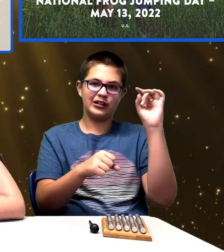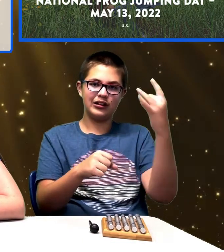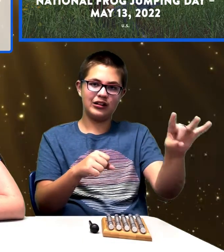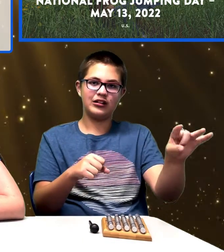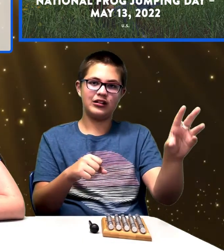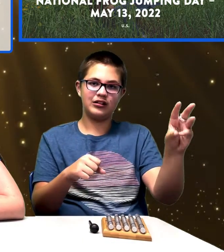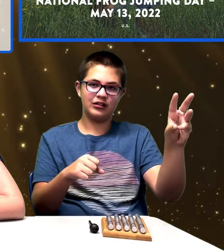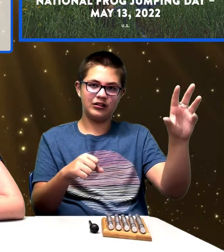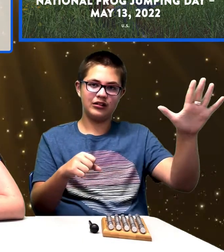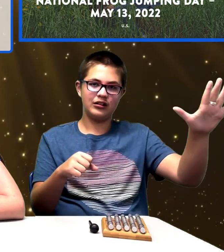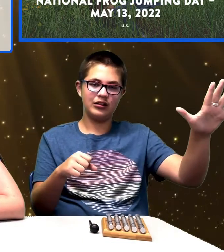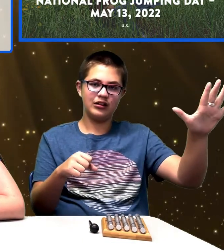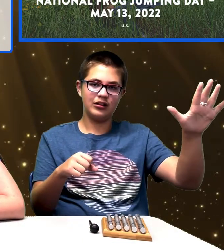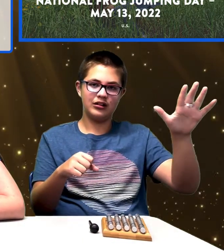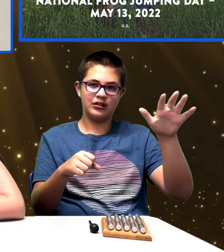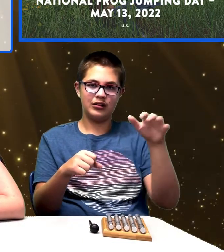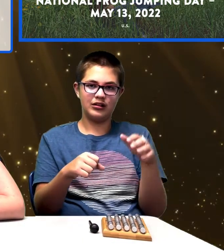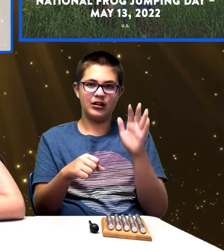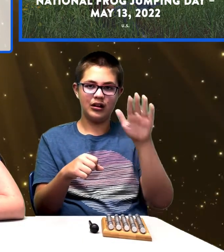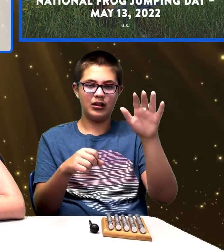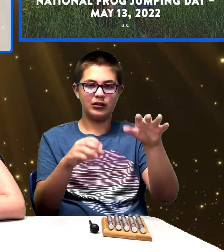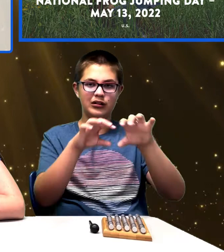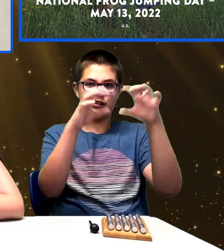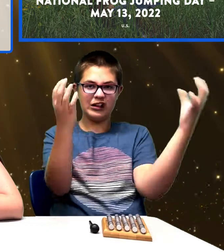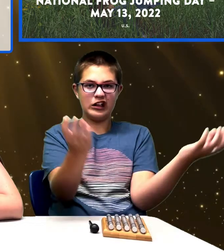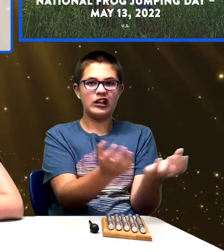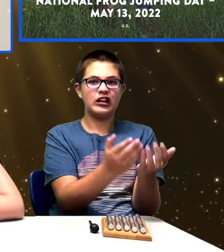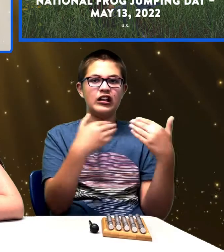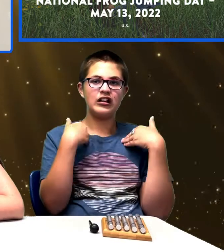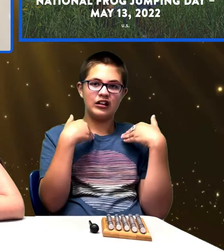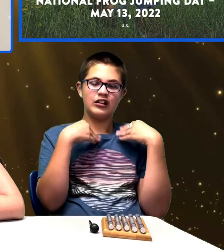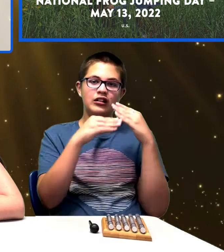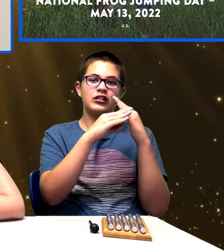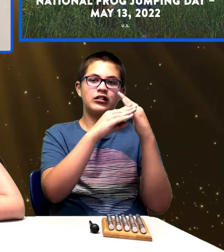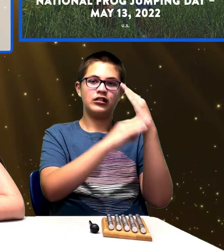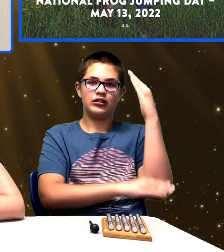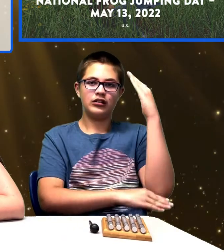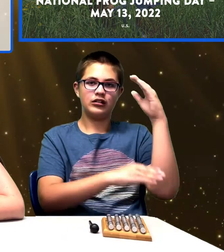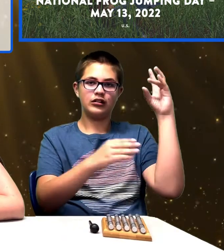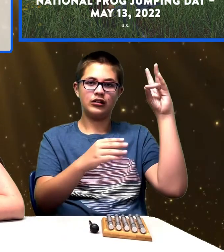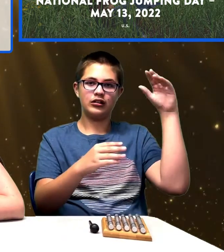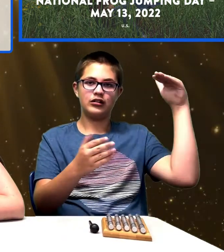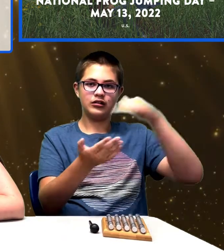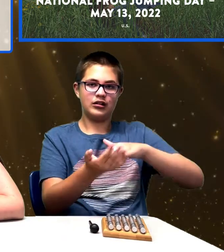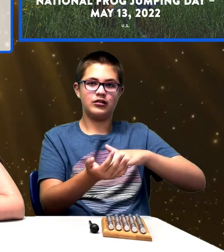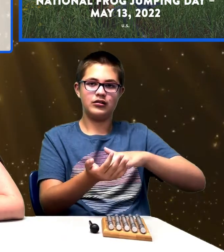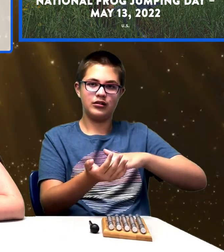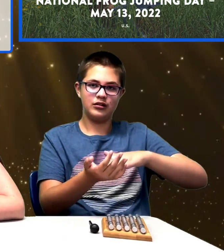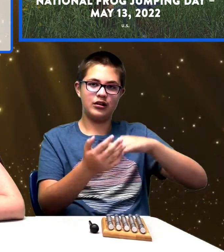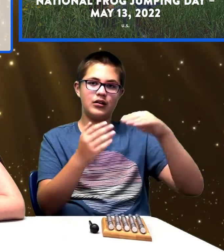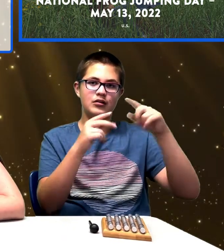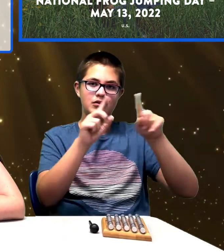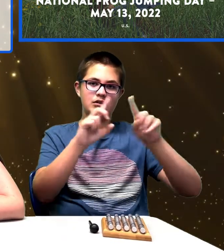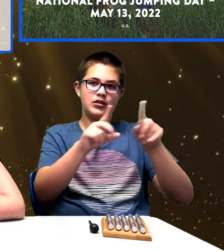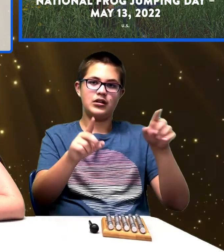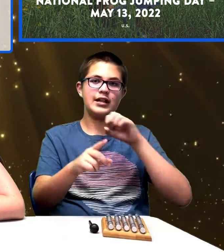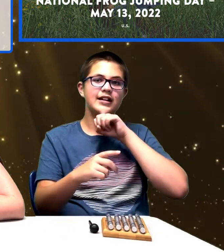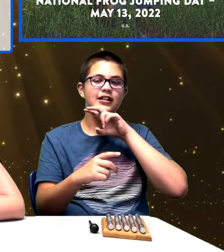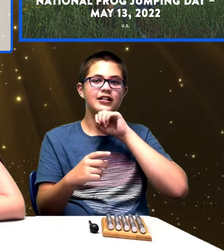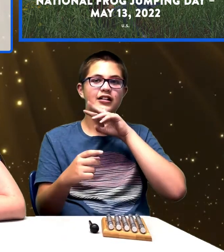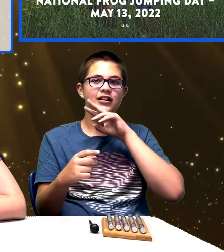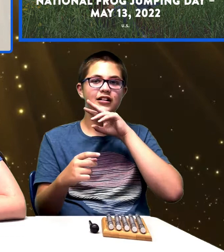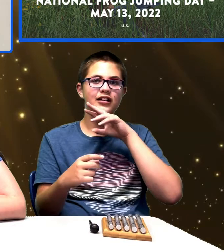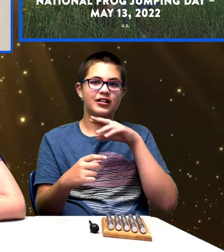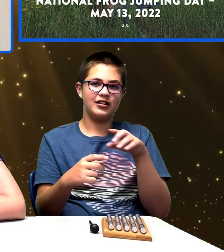7,300 species of frogs around the world? And the most colorful ones are the most poisonous.